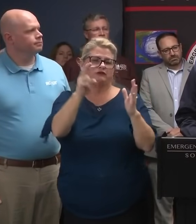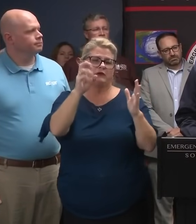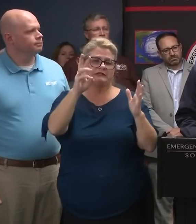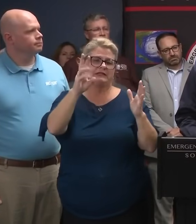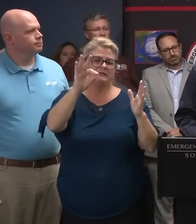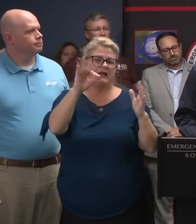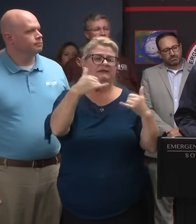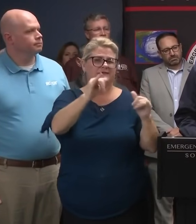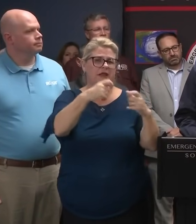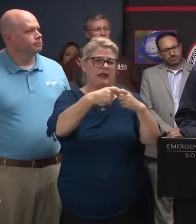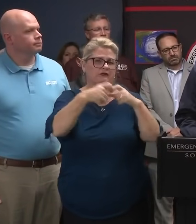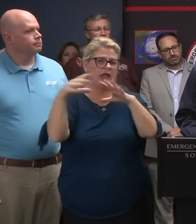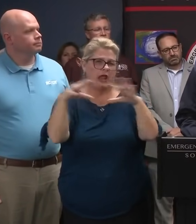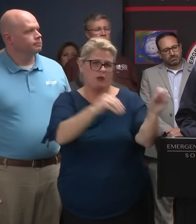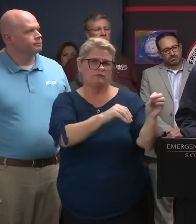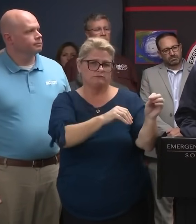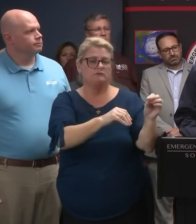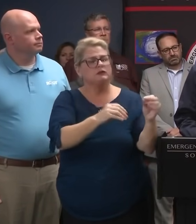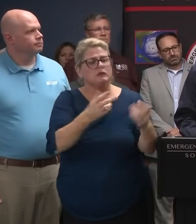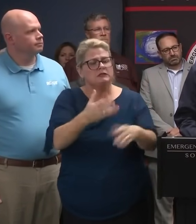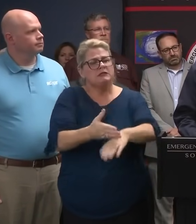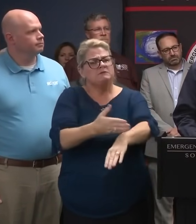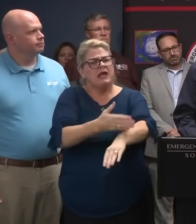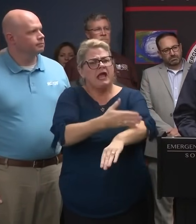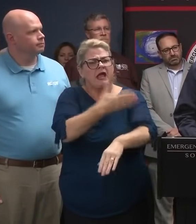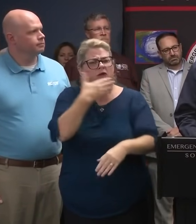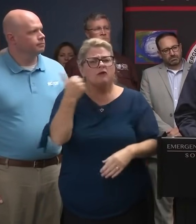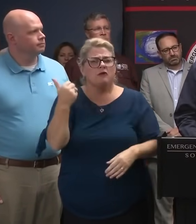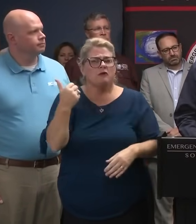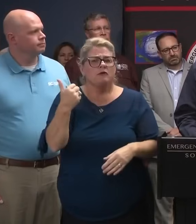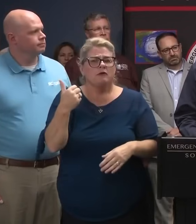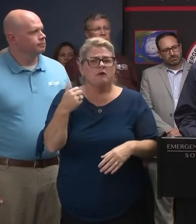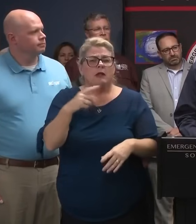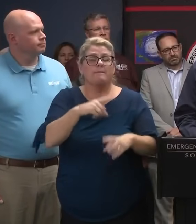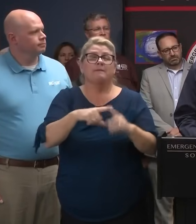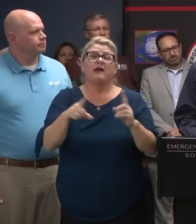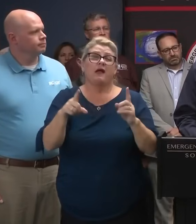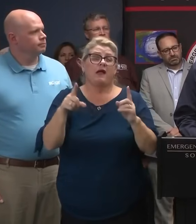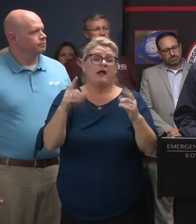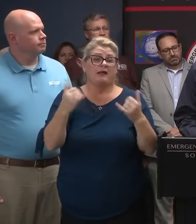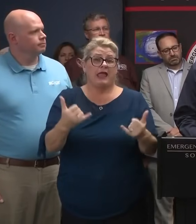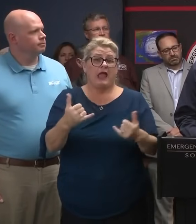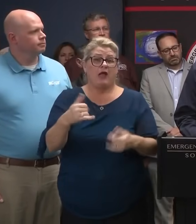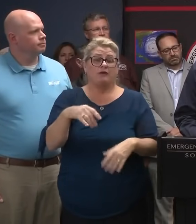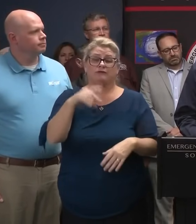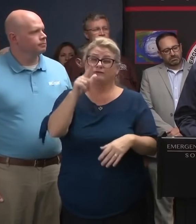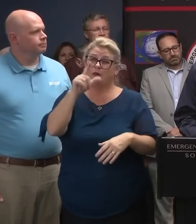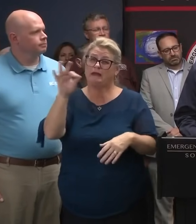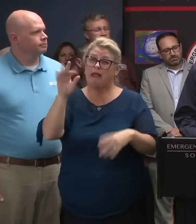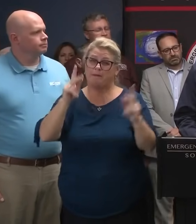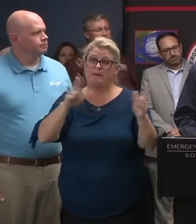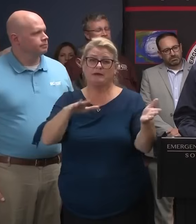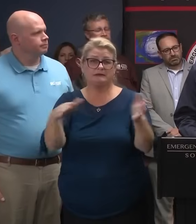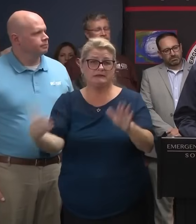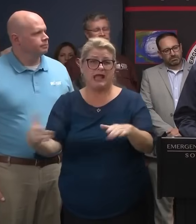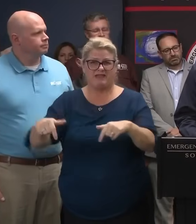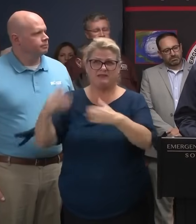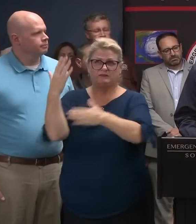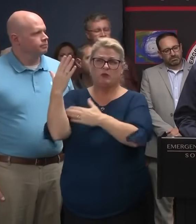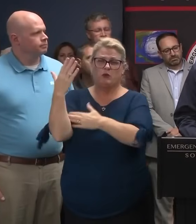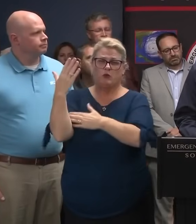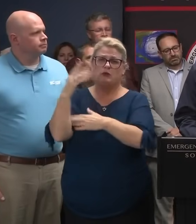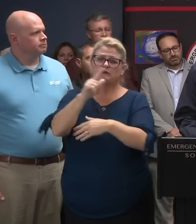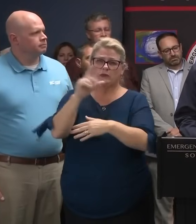177,269 still out. So we're making progress. Unfortunately, we've now gone up to 29 deaths as of this morning